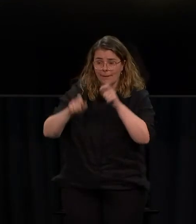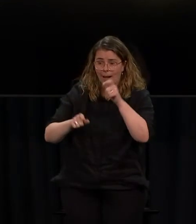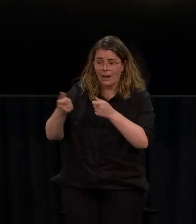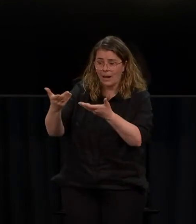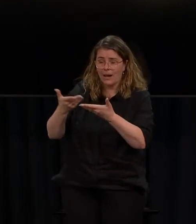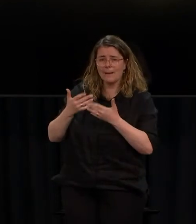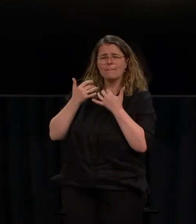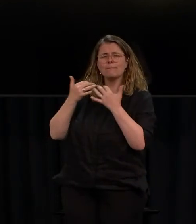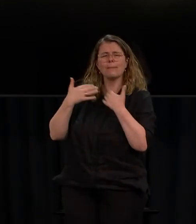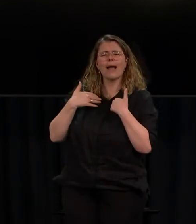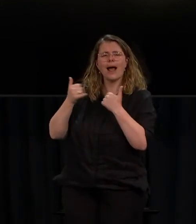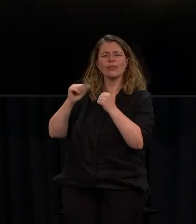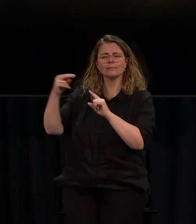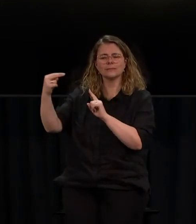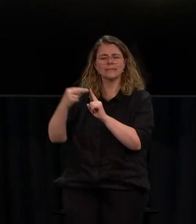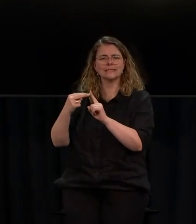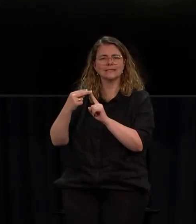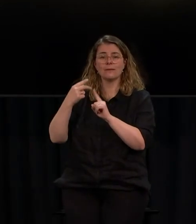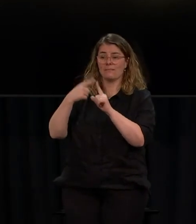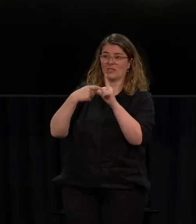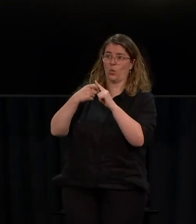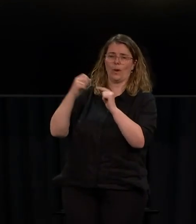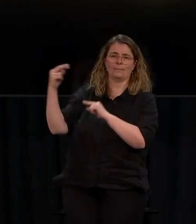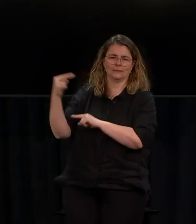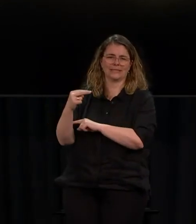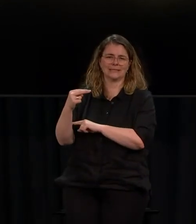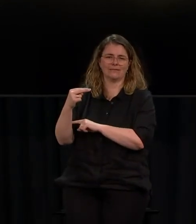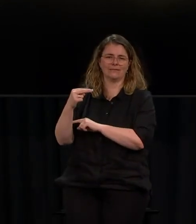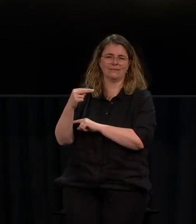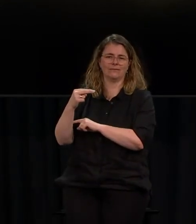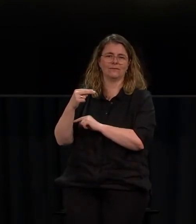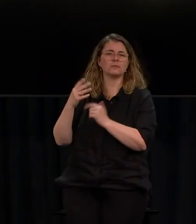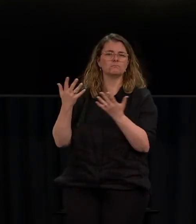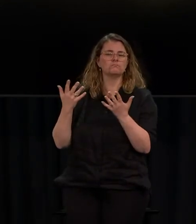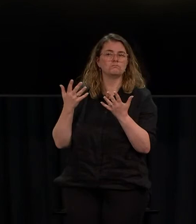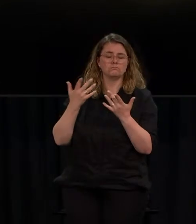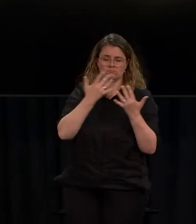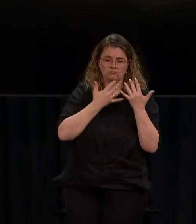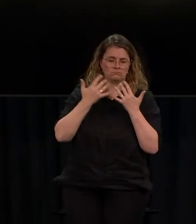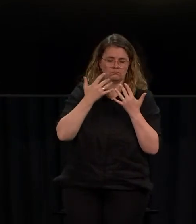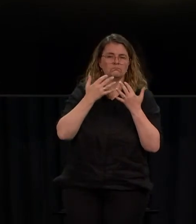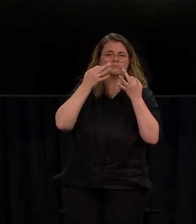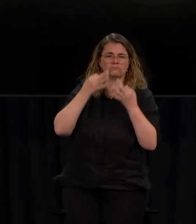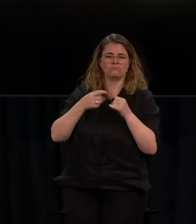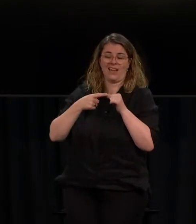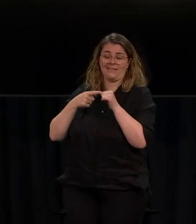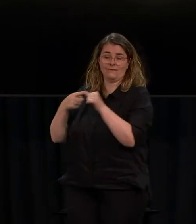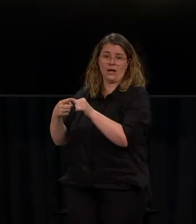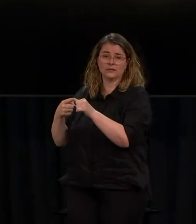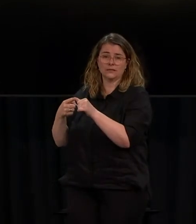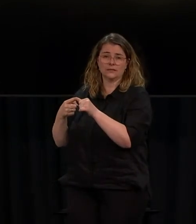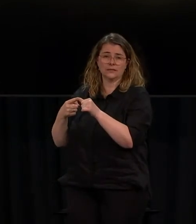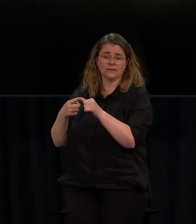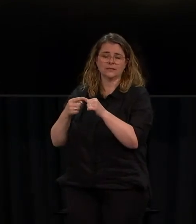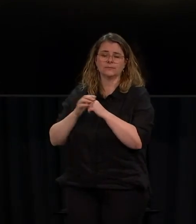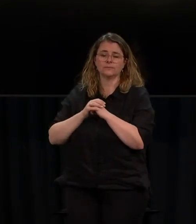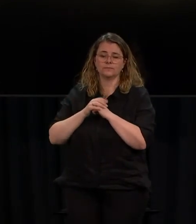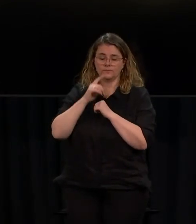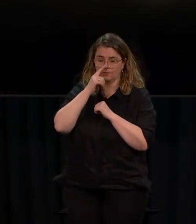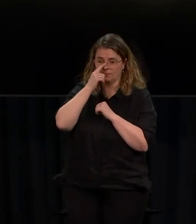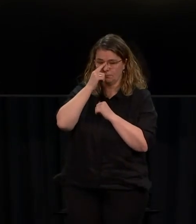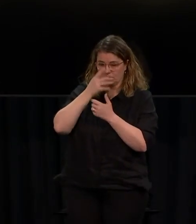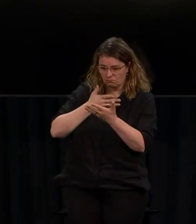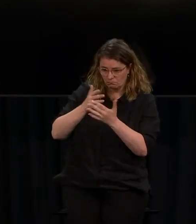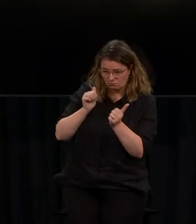both a public health view and also an Auckland view. And so we took that into account, and then it was put to them, and then we